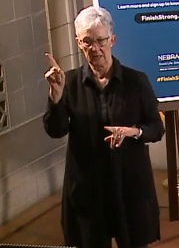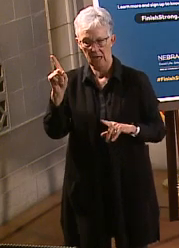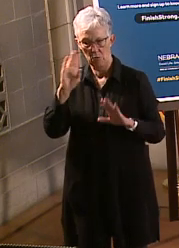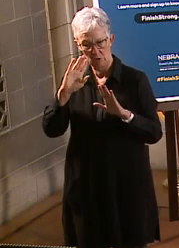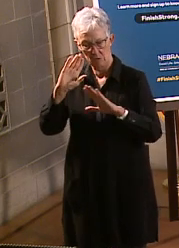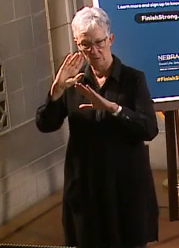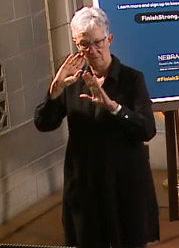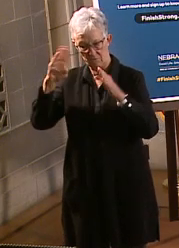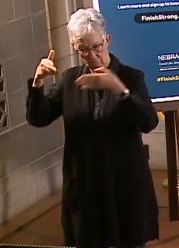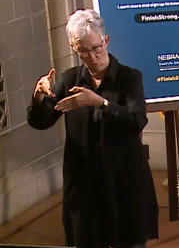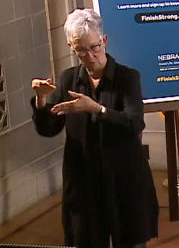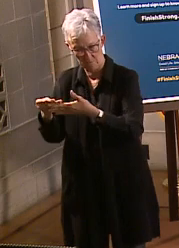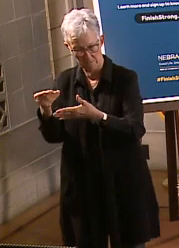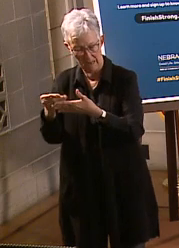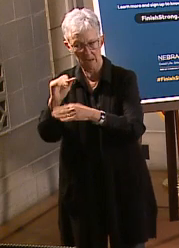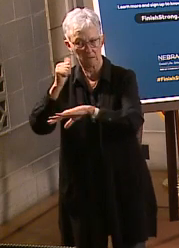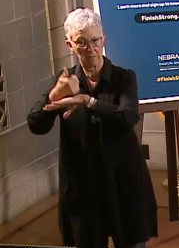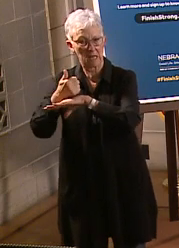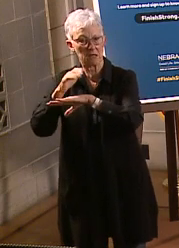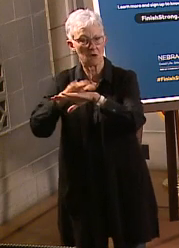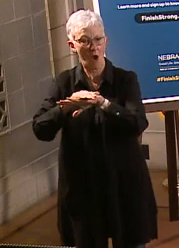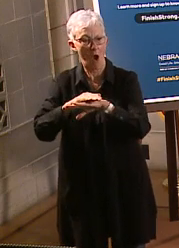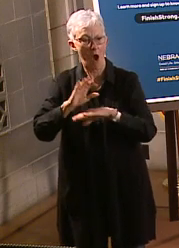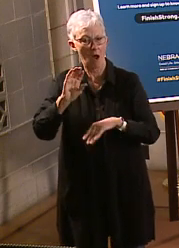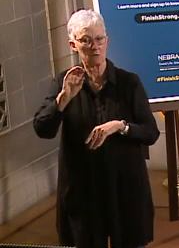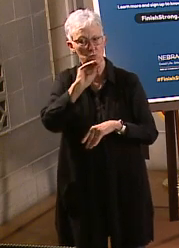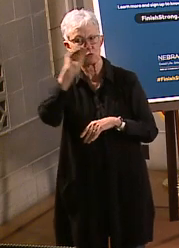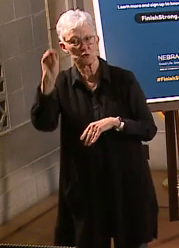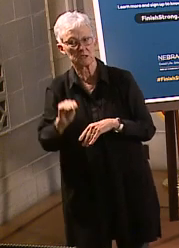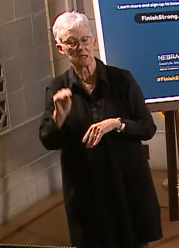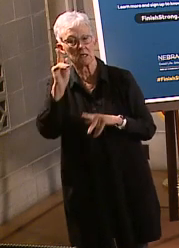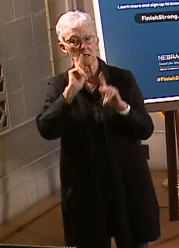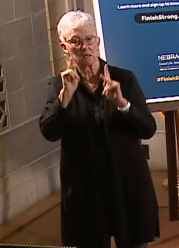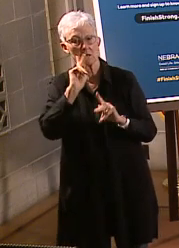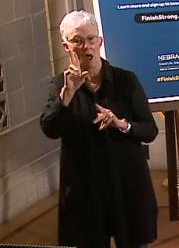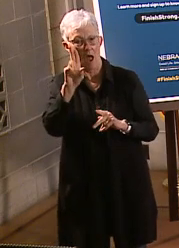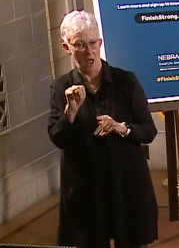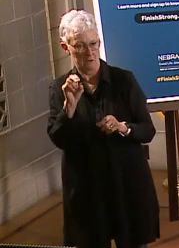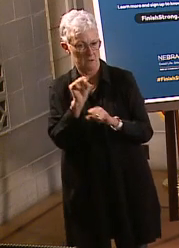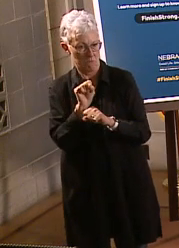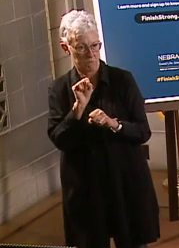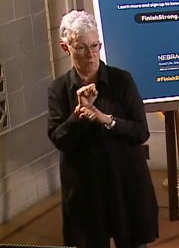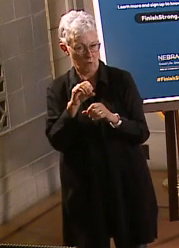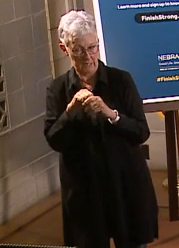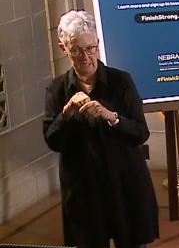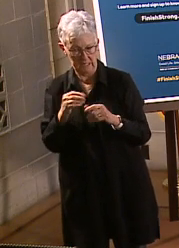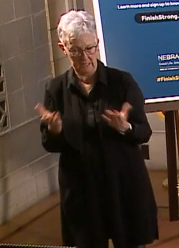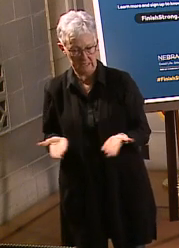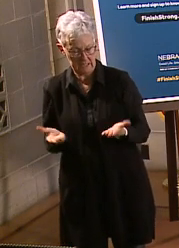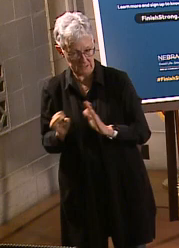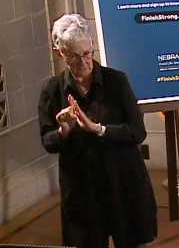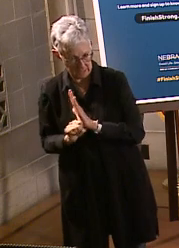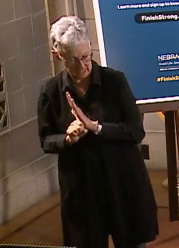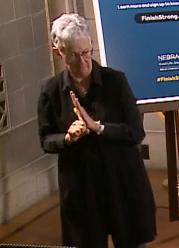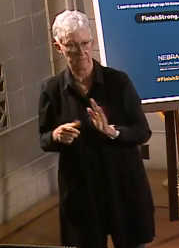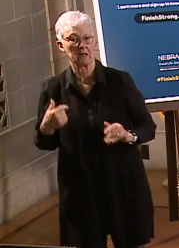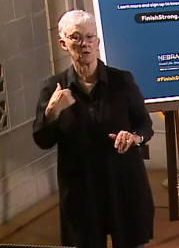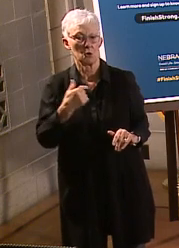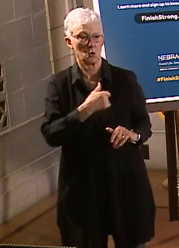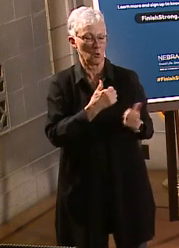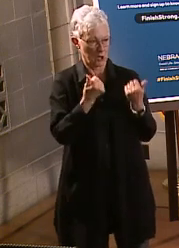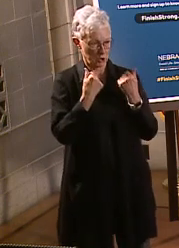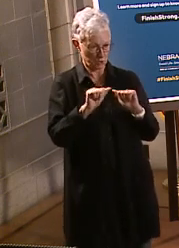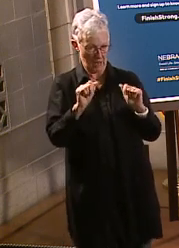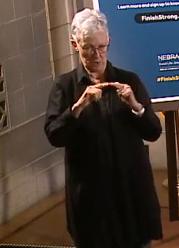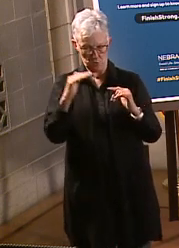unemployment rate. So each of the states took a different response on how to respond to this pandemic. Here in Nebraska, we tried to